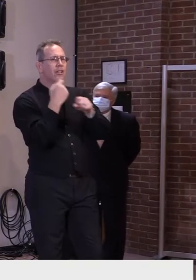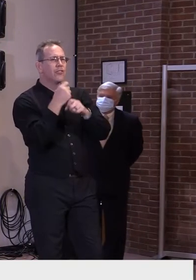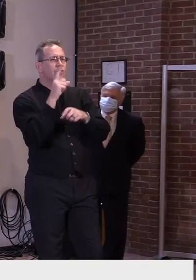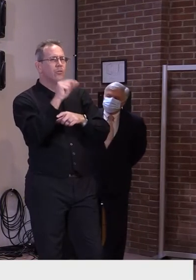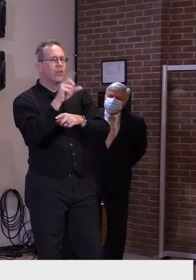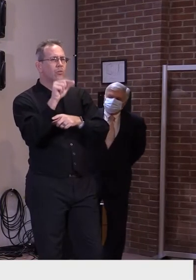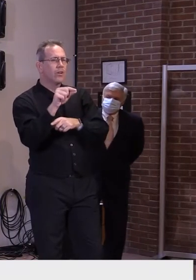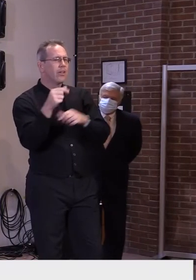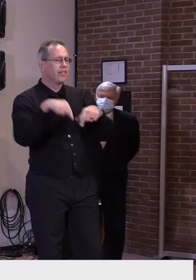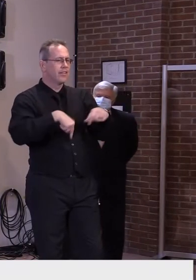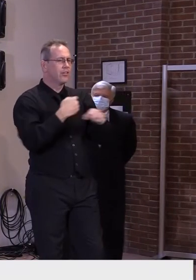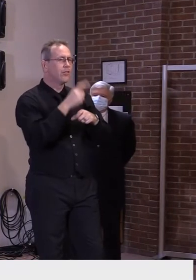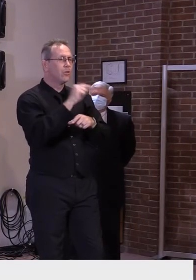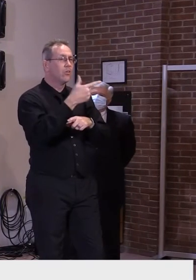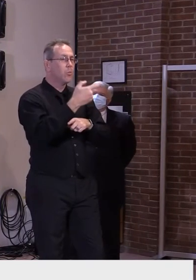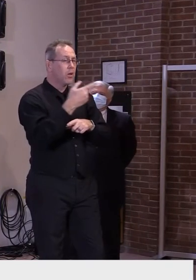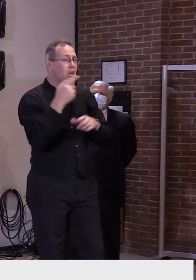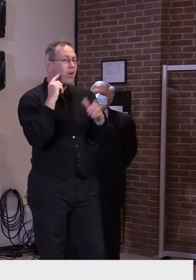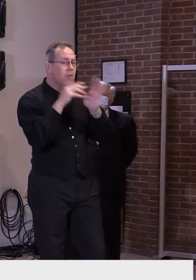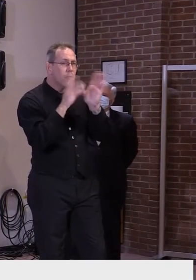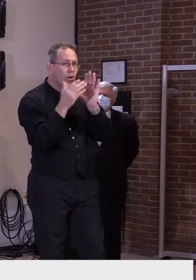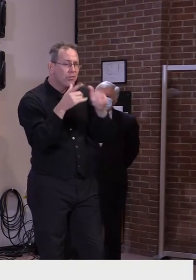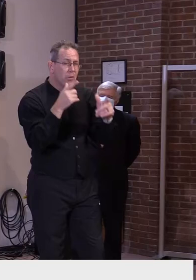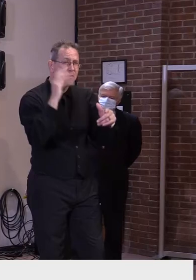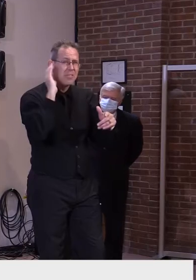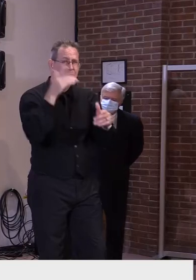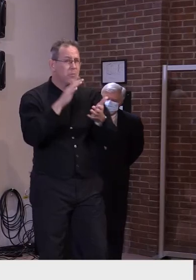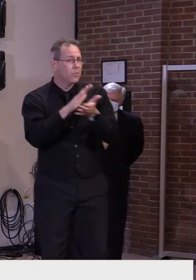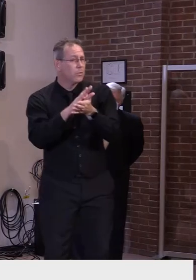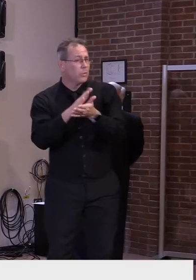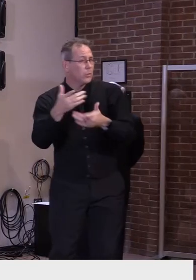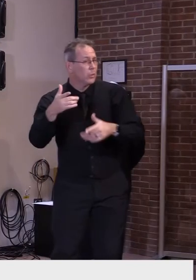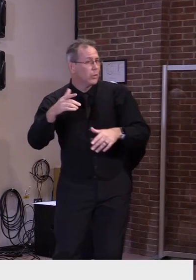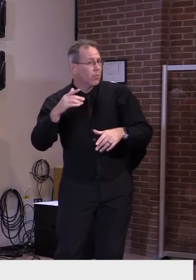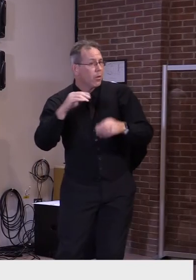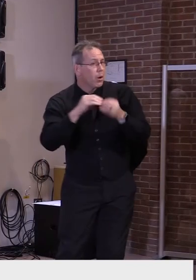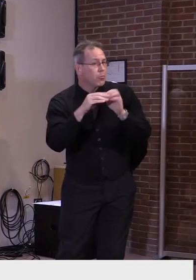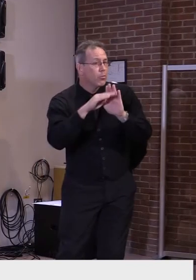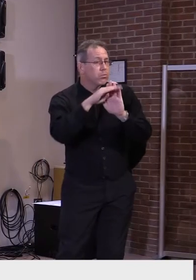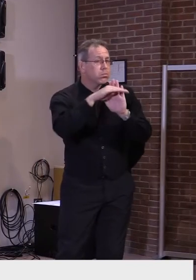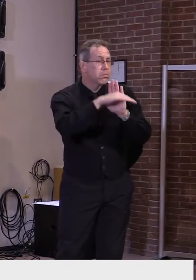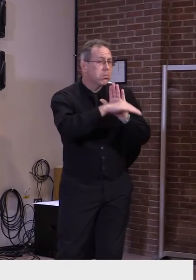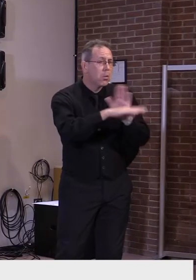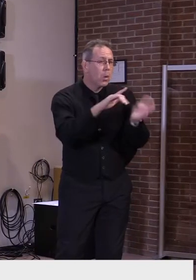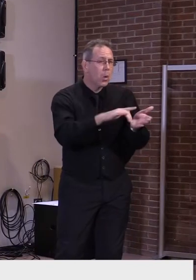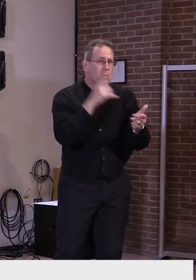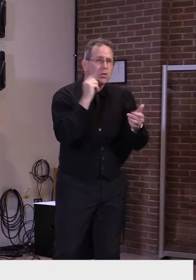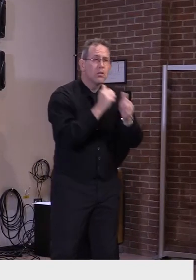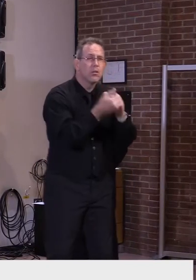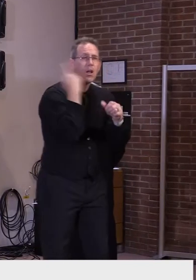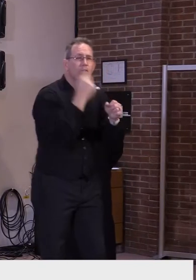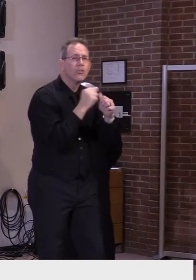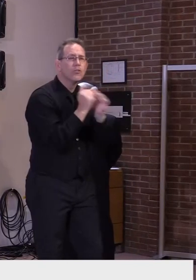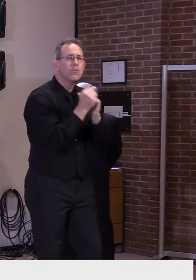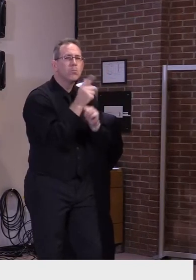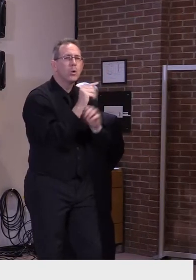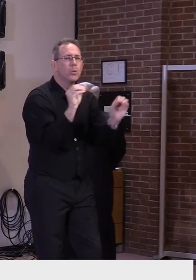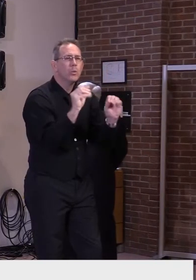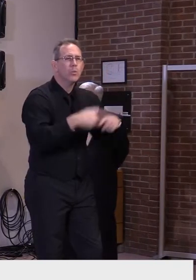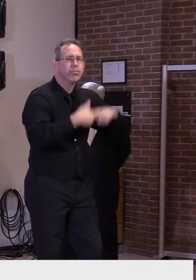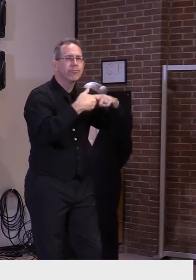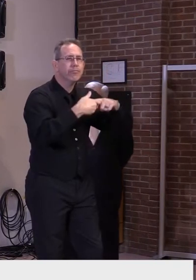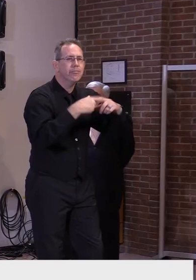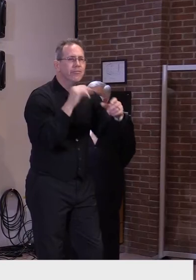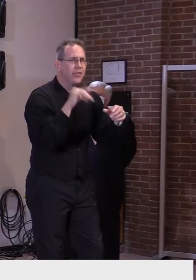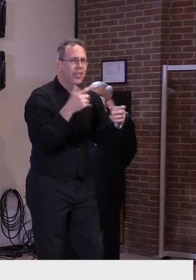up really with a variable use of masking. Is this a point of concern and a potential